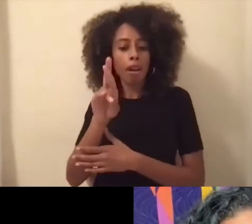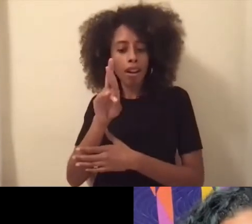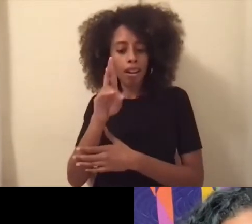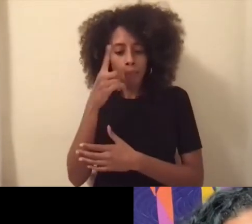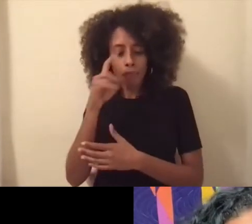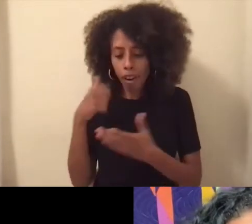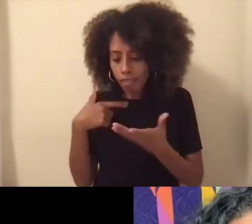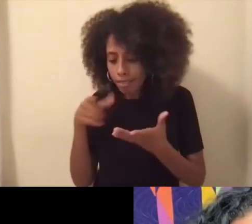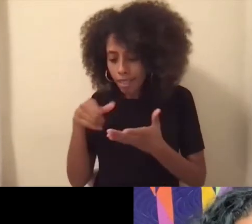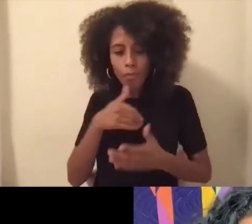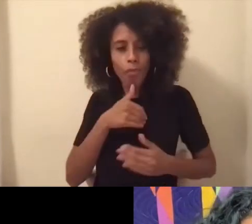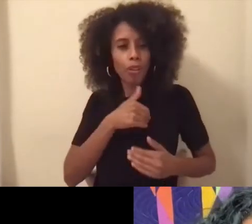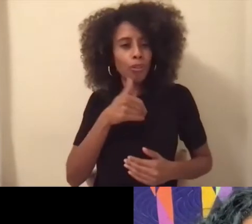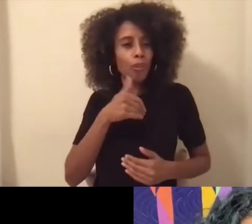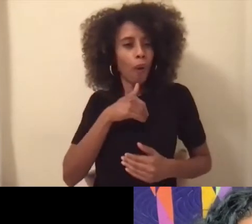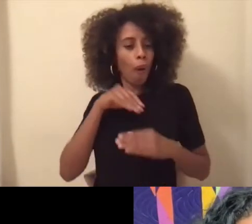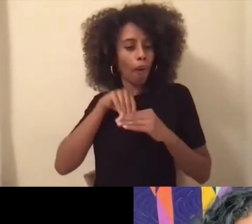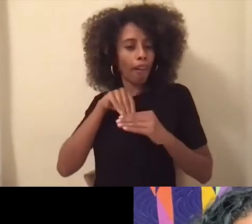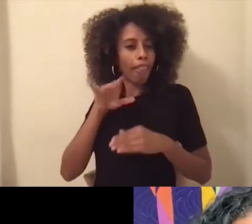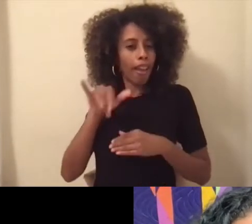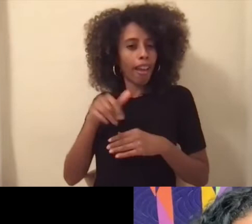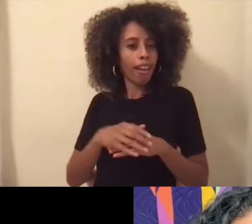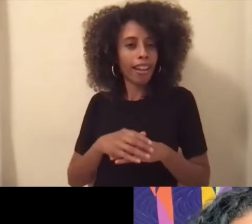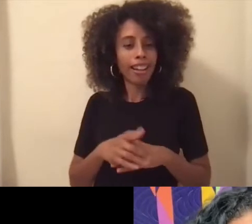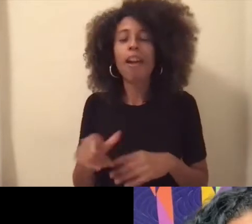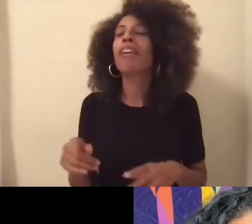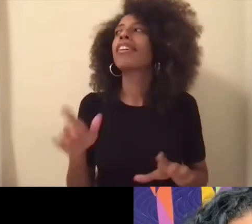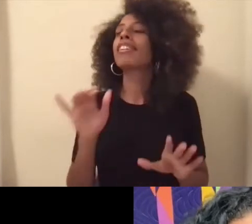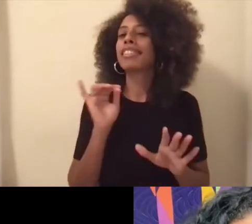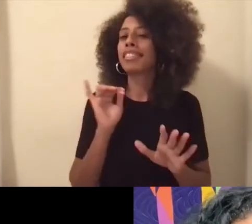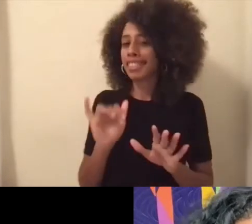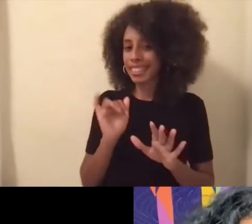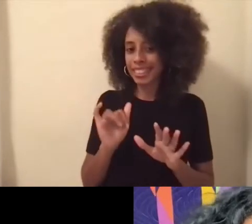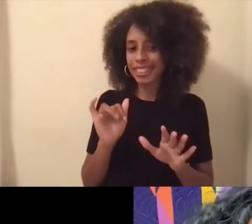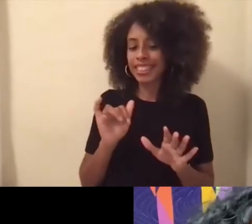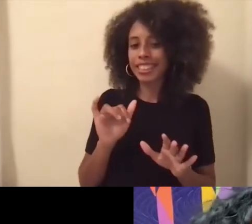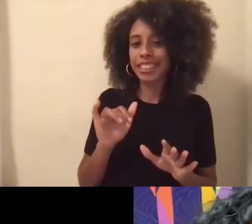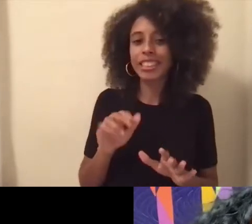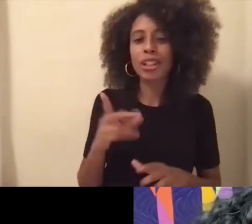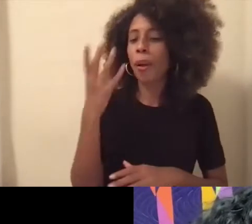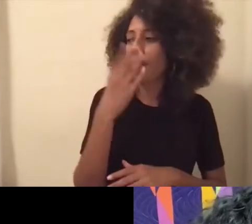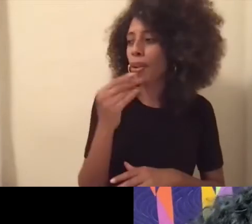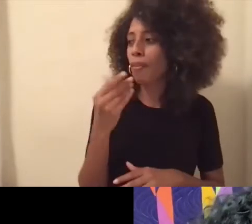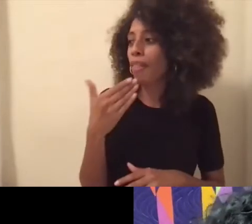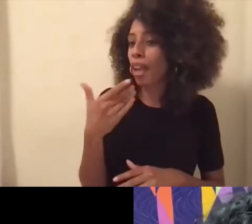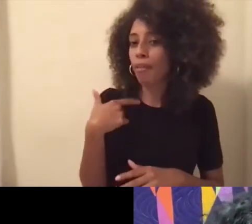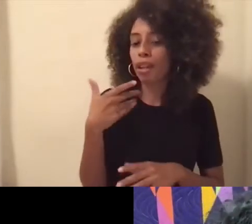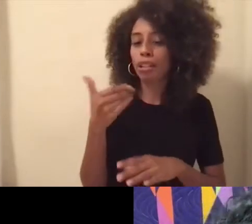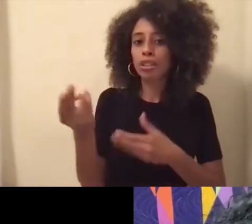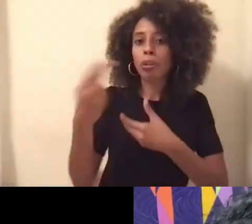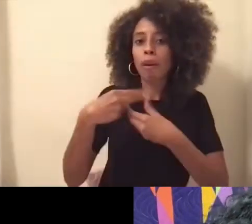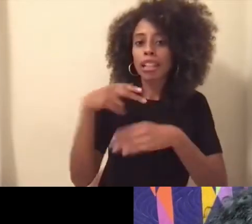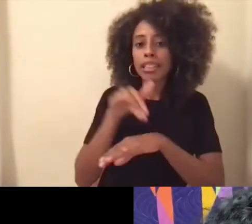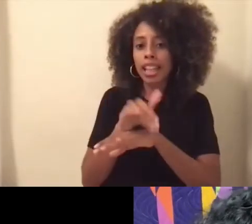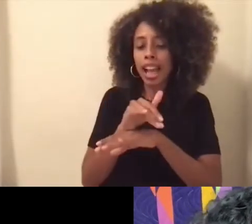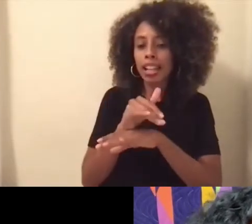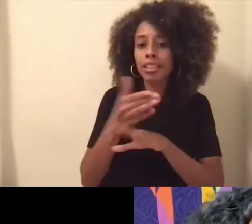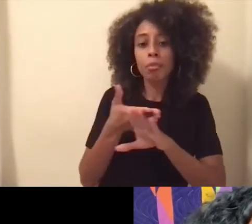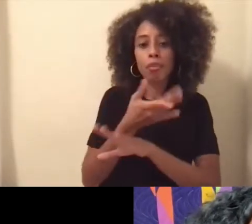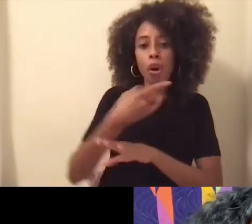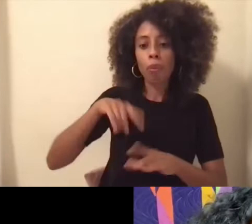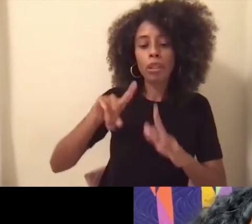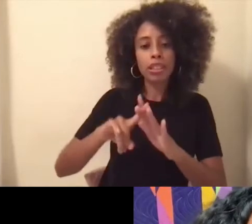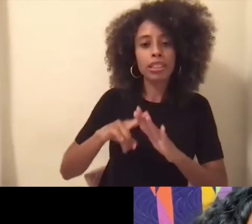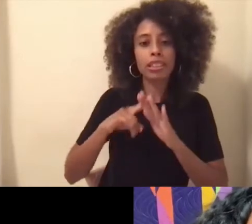It's so good to be with you tonight. And I think before we get into it, I just wanted to take a moment to hold